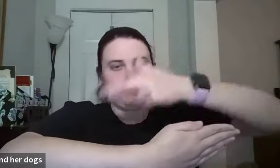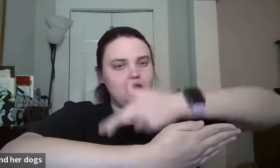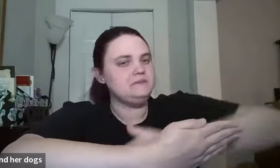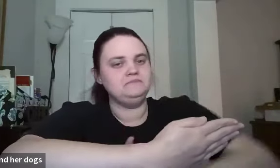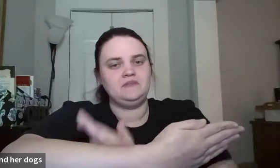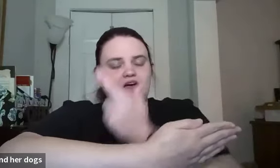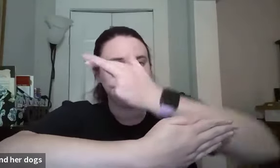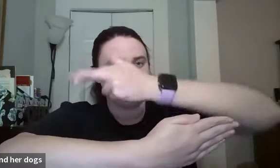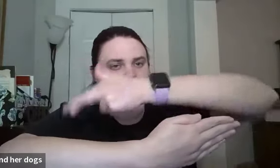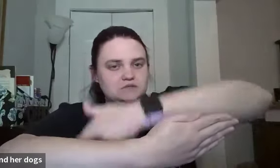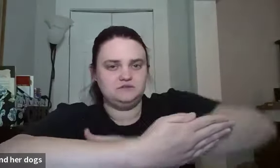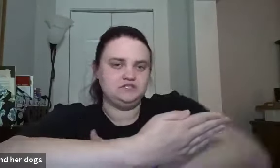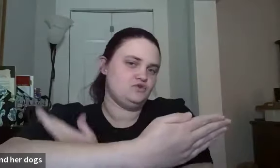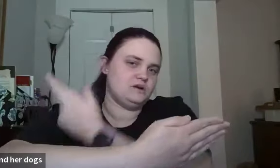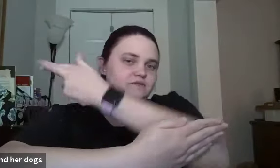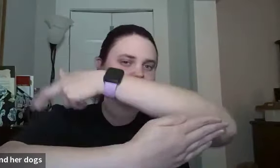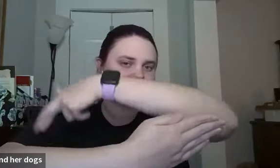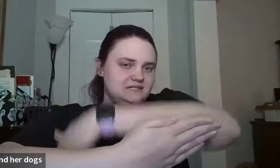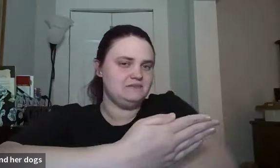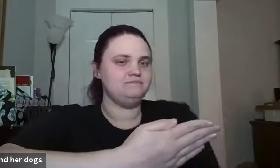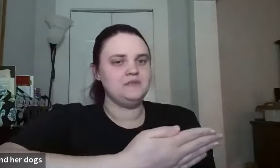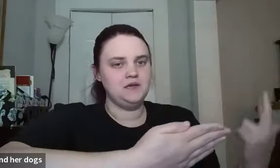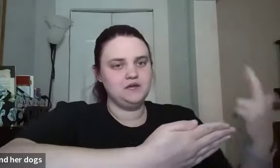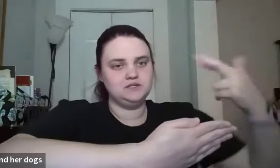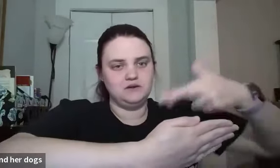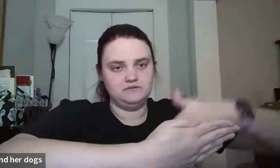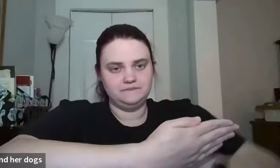why I picked this one. So it's just crossed fingers instead. Dolphin.